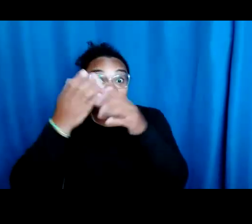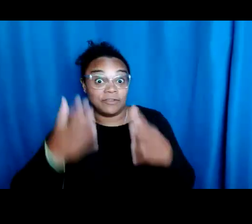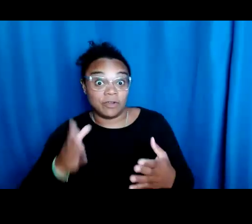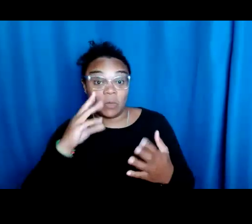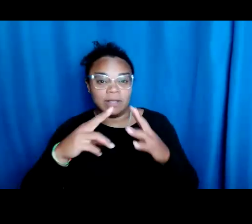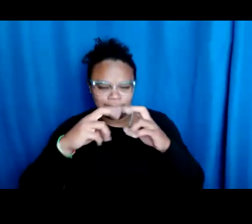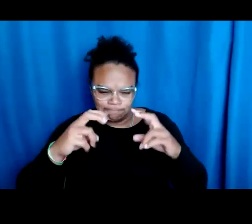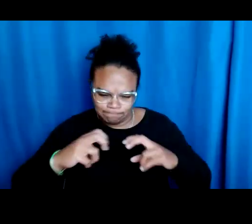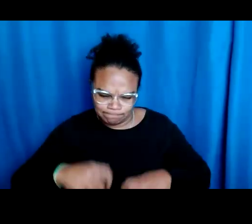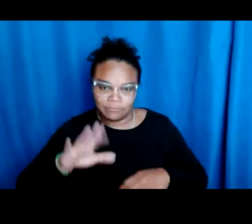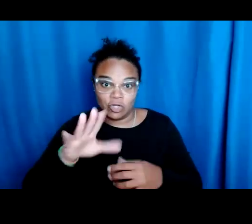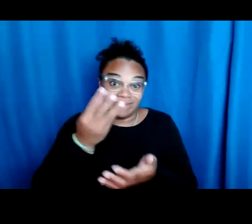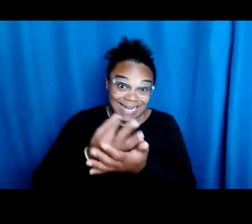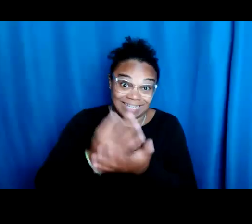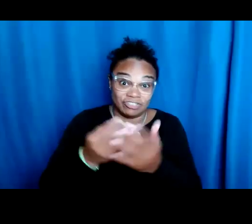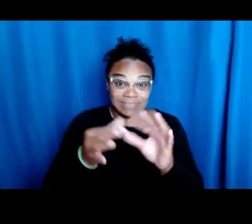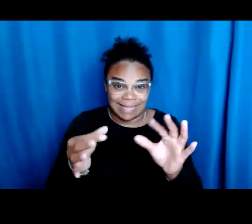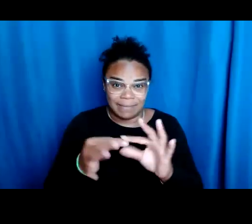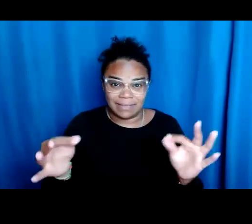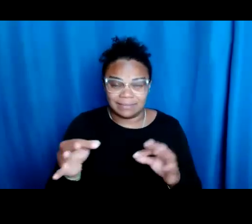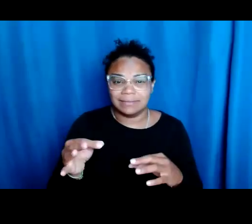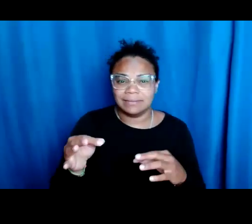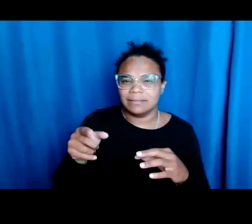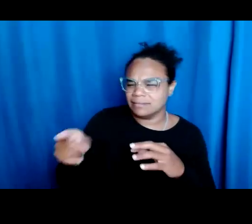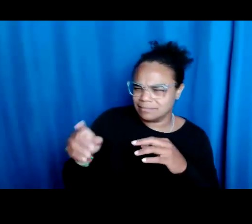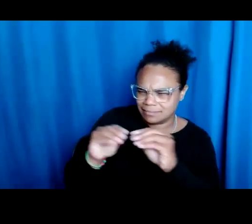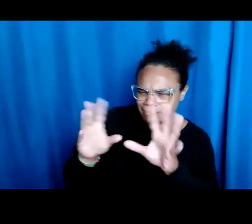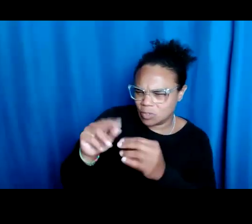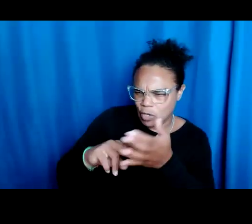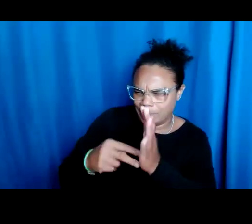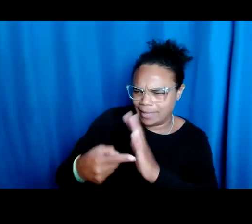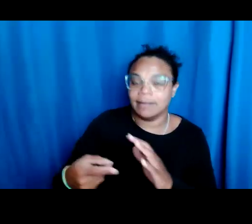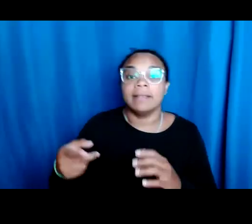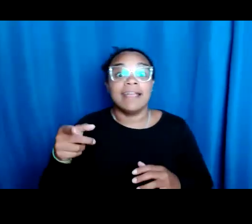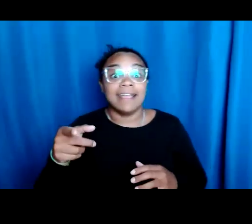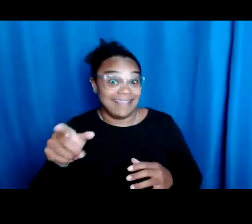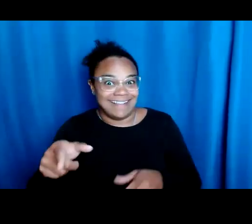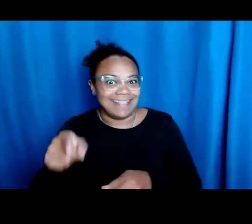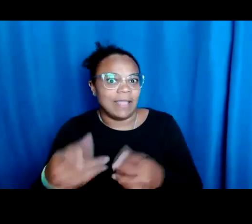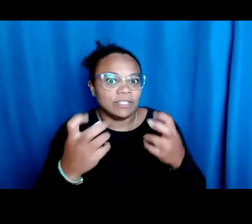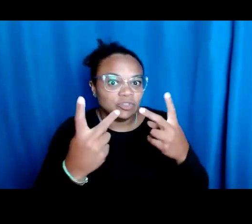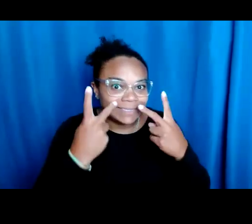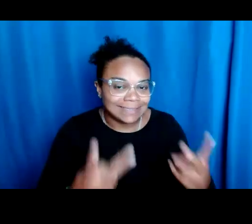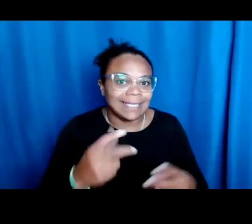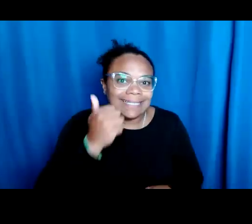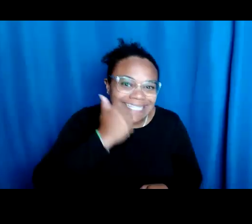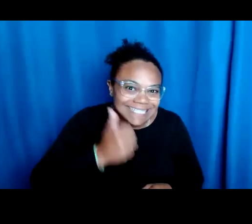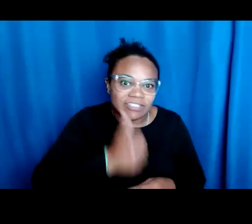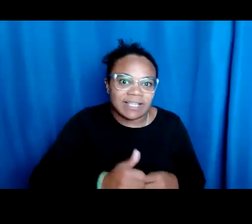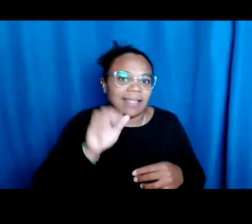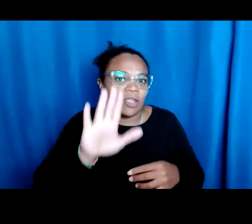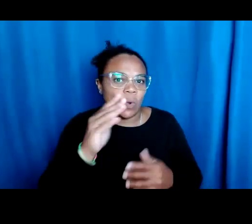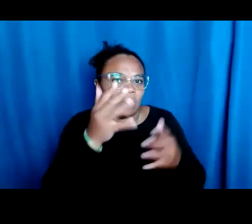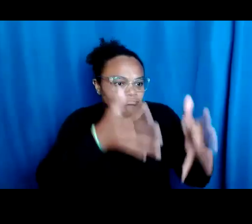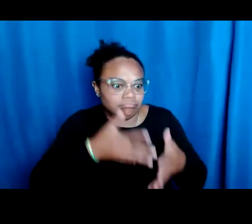statements. So they'll look at, what do I mean by that? They'll look at your daily balances. They look at your ending balances. They look